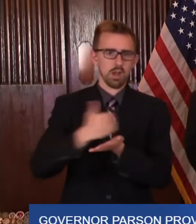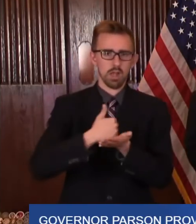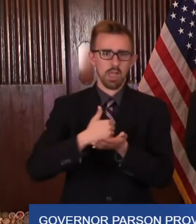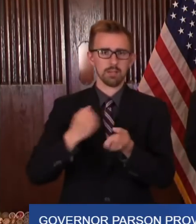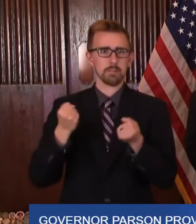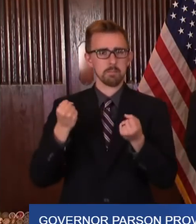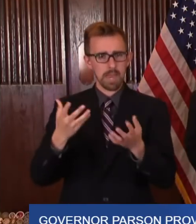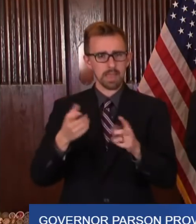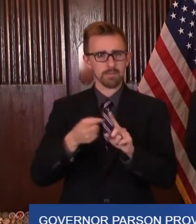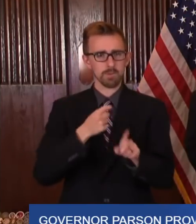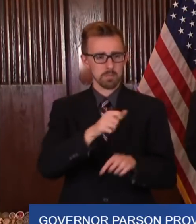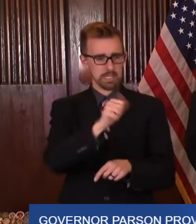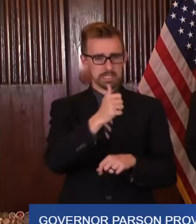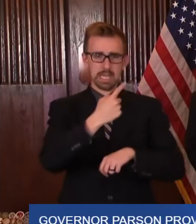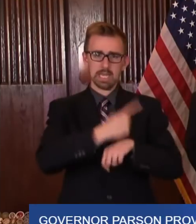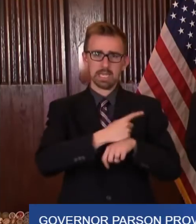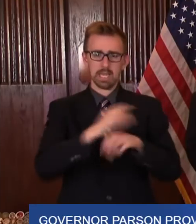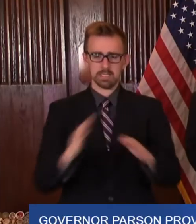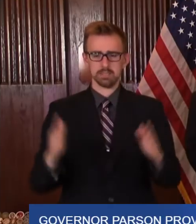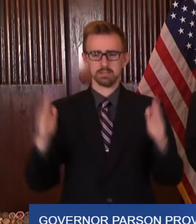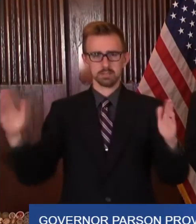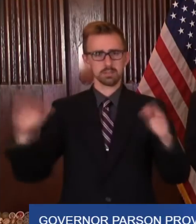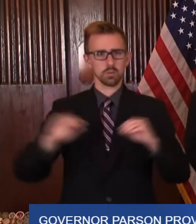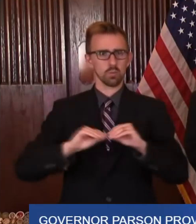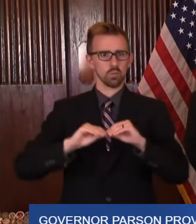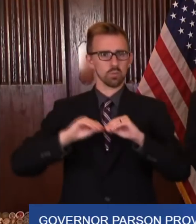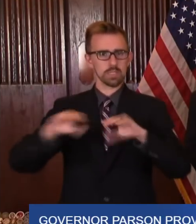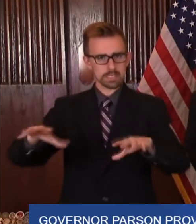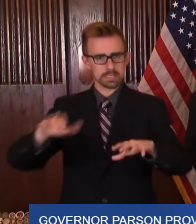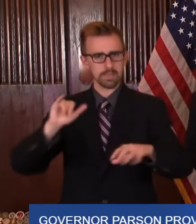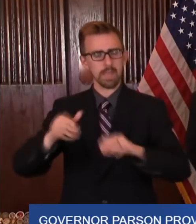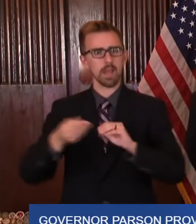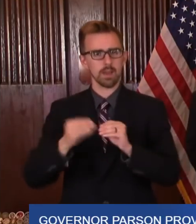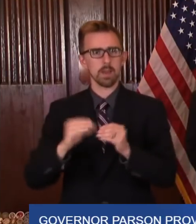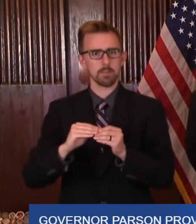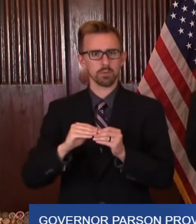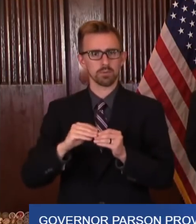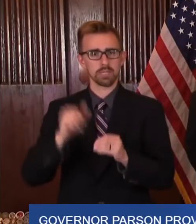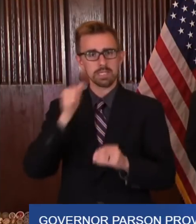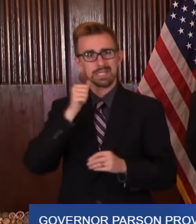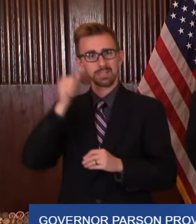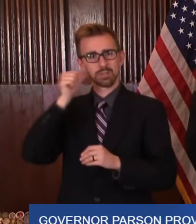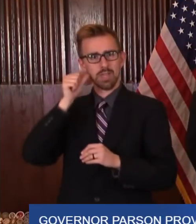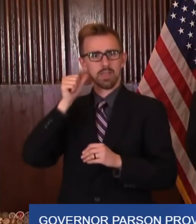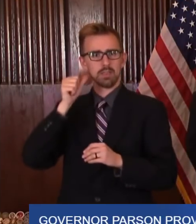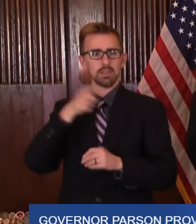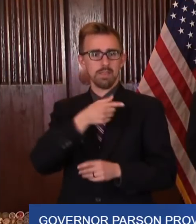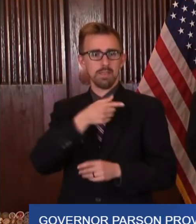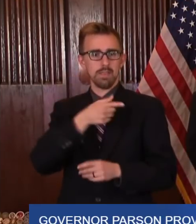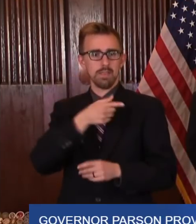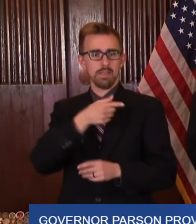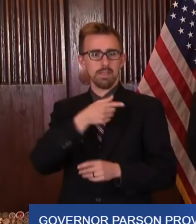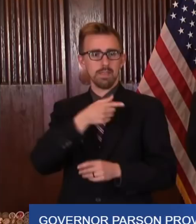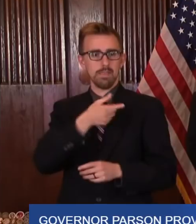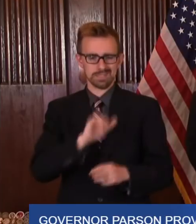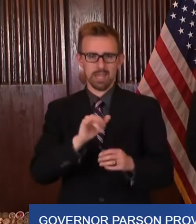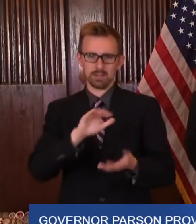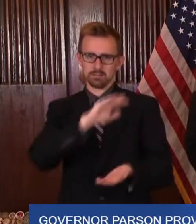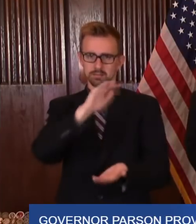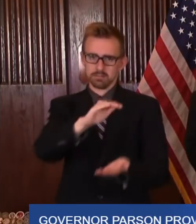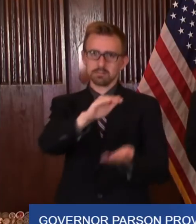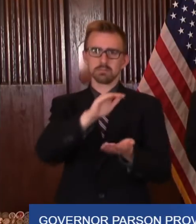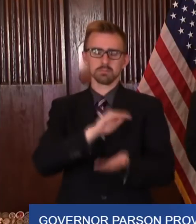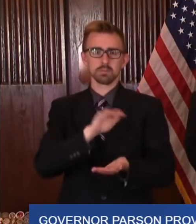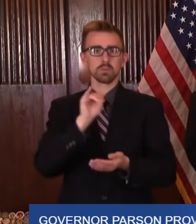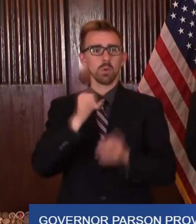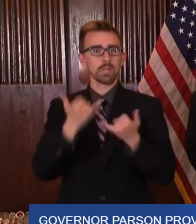cases from about 10 days and released that number yesterday to us. And so the number you